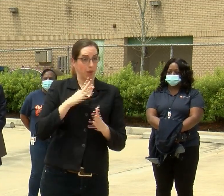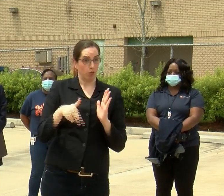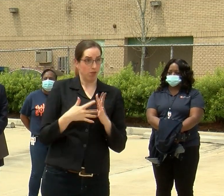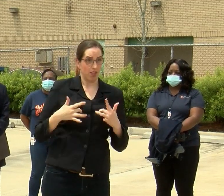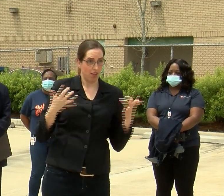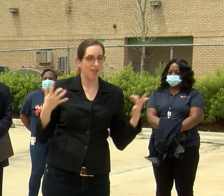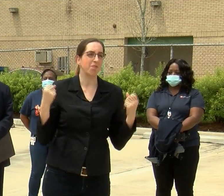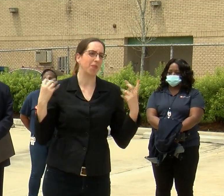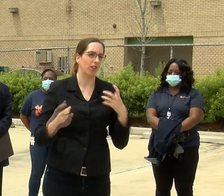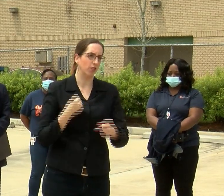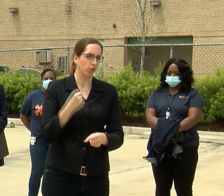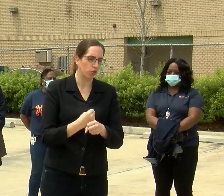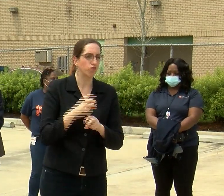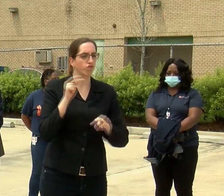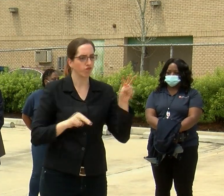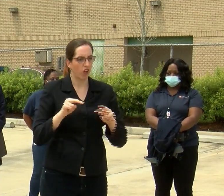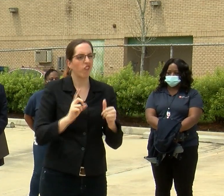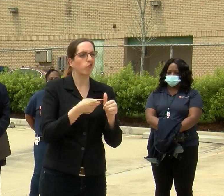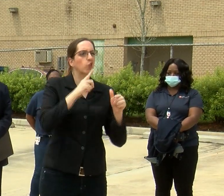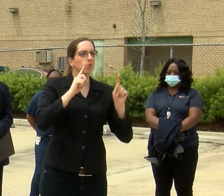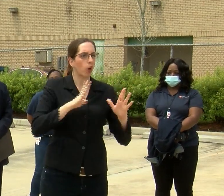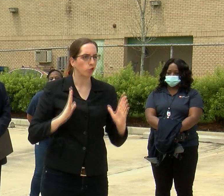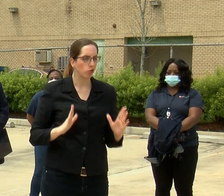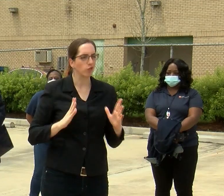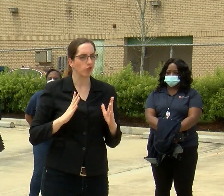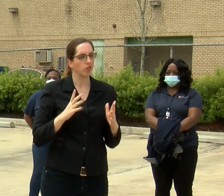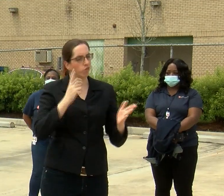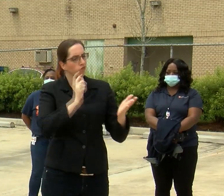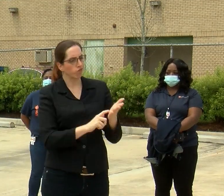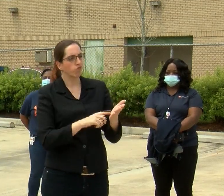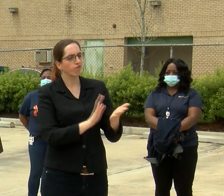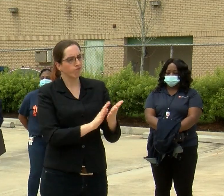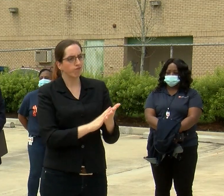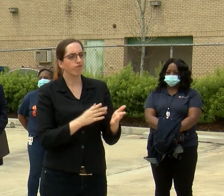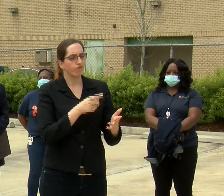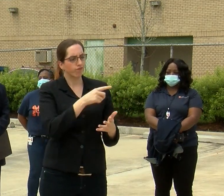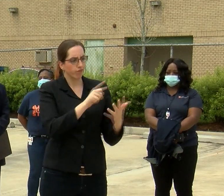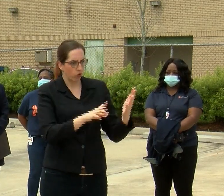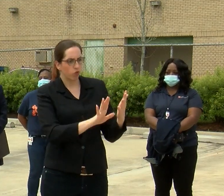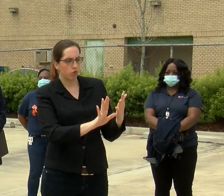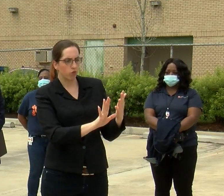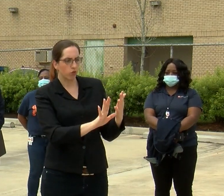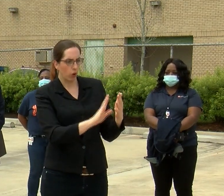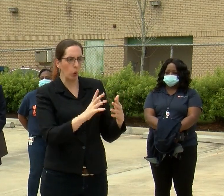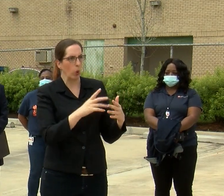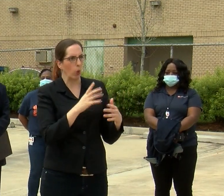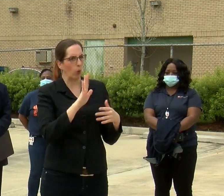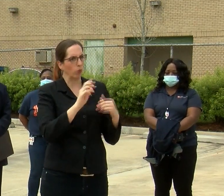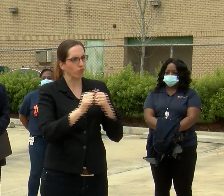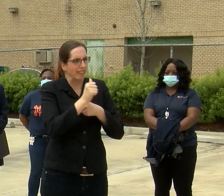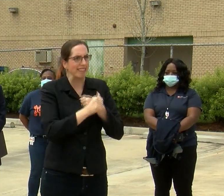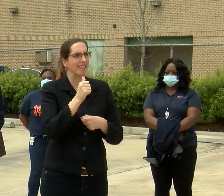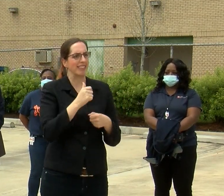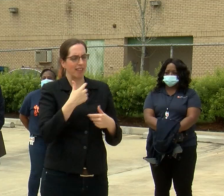years, seen that first responders are recognized for how they go into put their lives in line and put